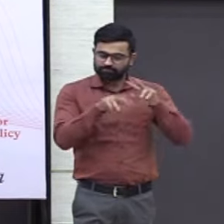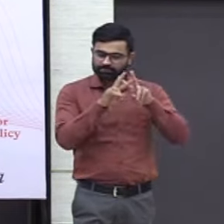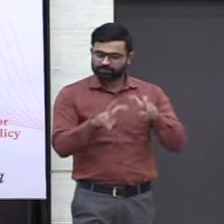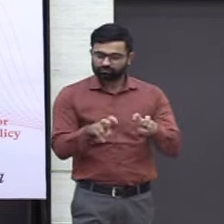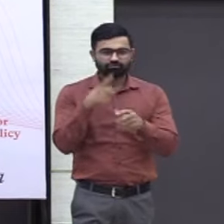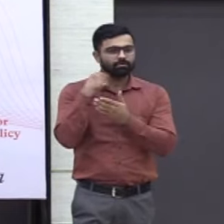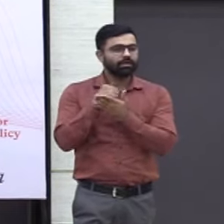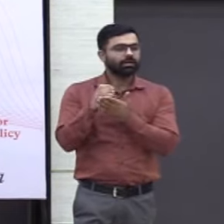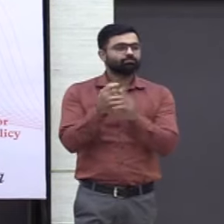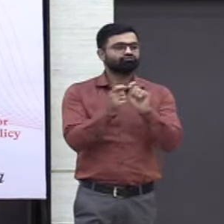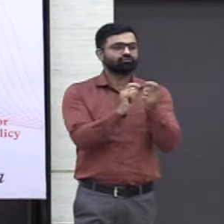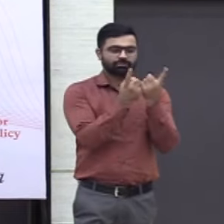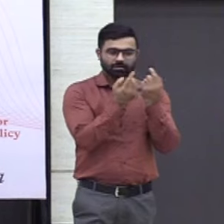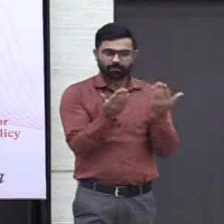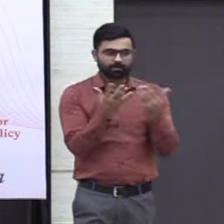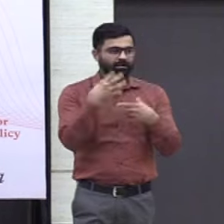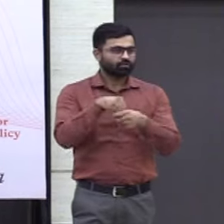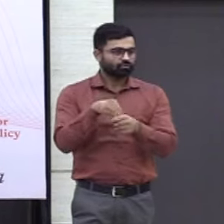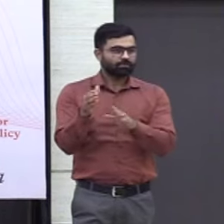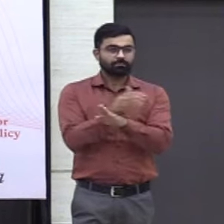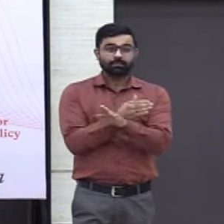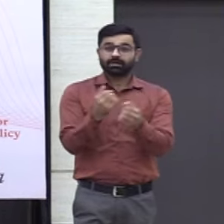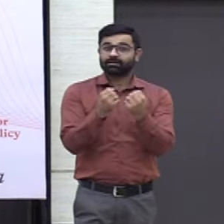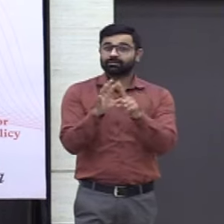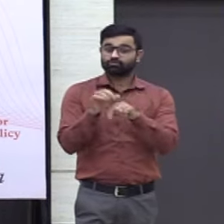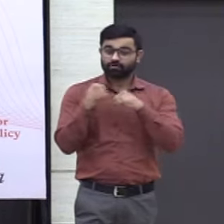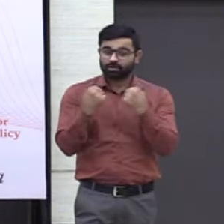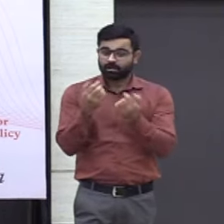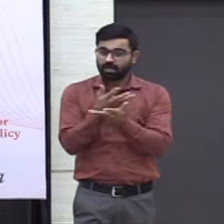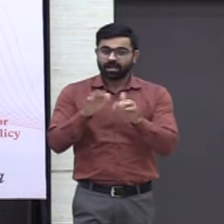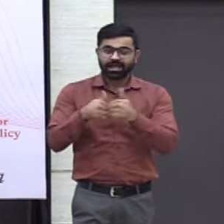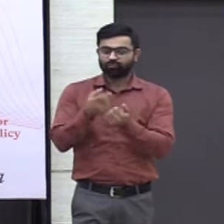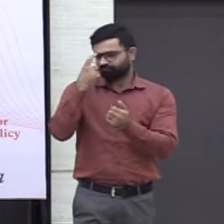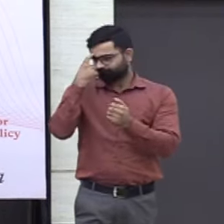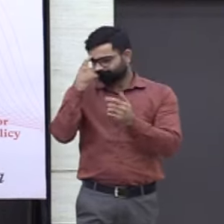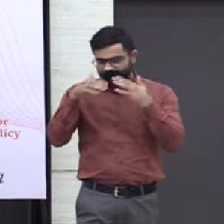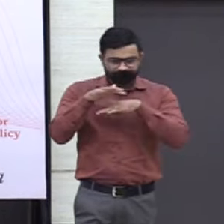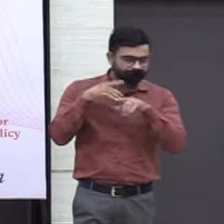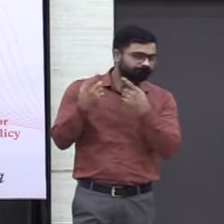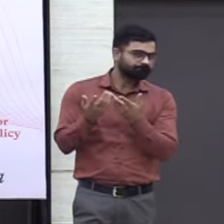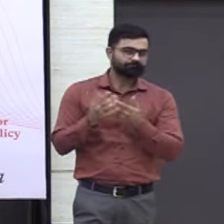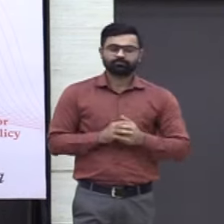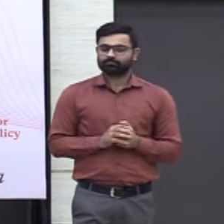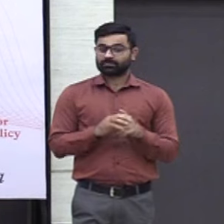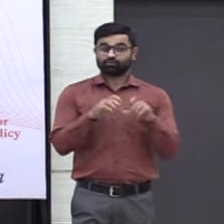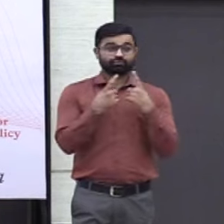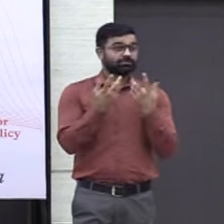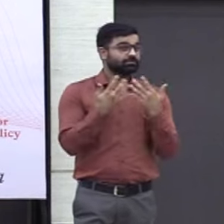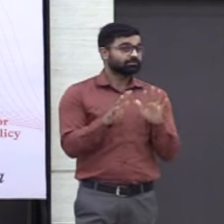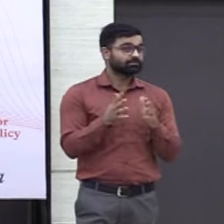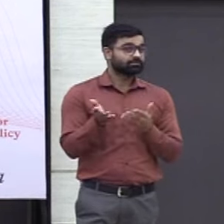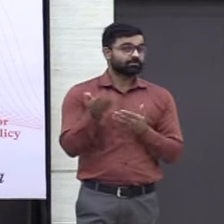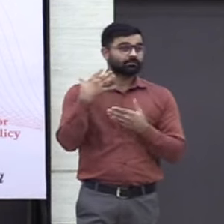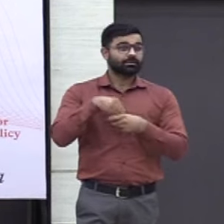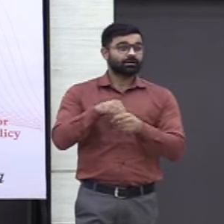discretion? Is it try to have some checks and balances before the exercise of discretion? How do we think about this problem of discretion? I talked about it.